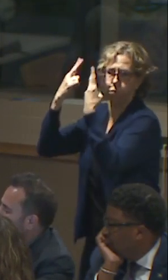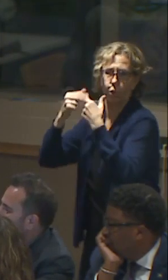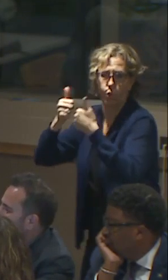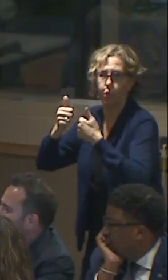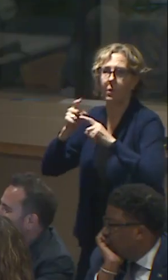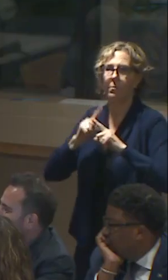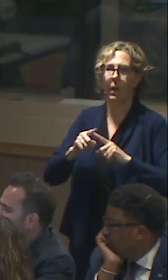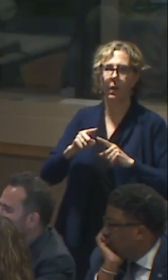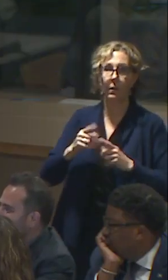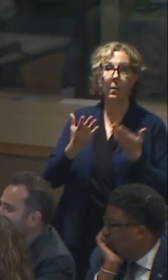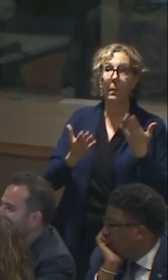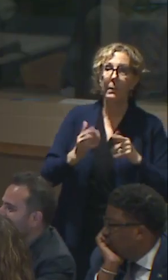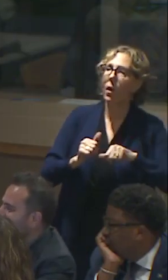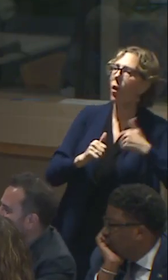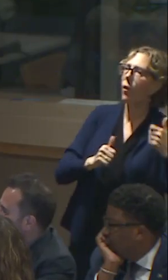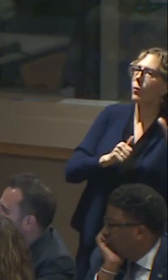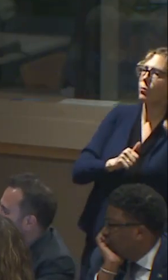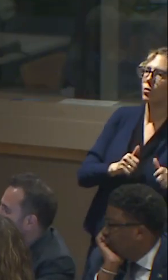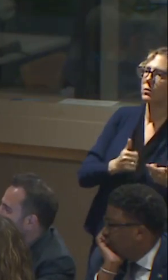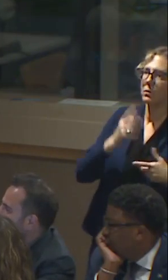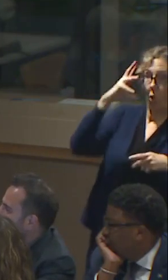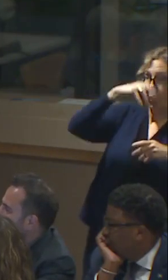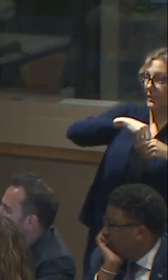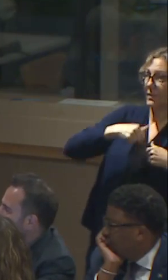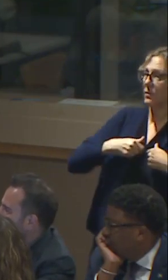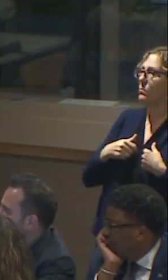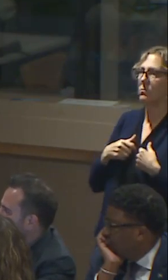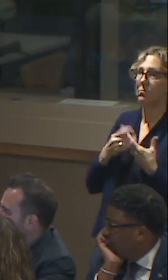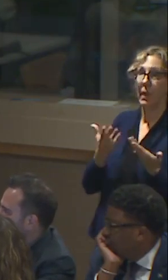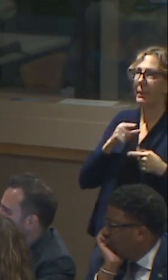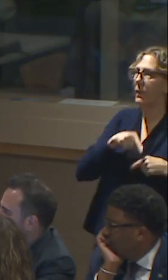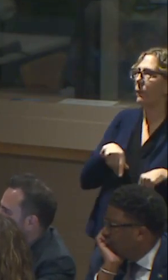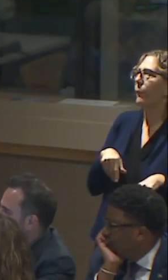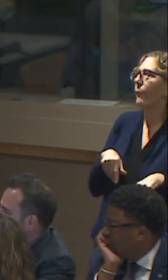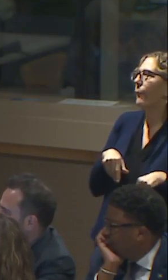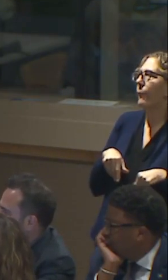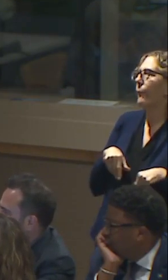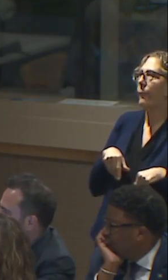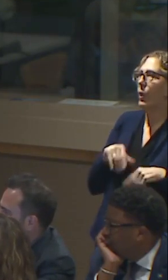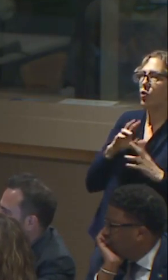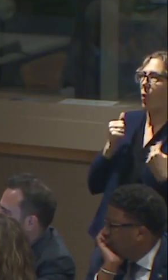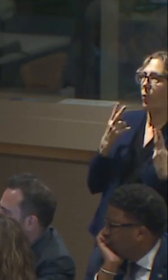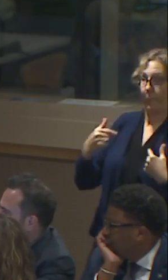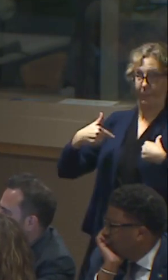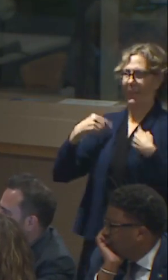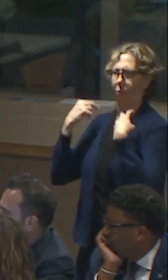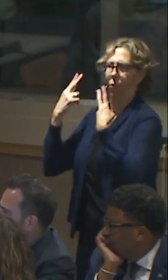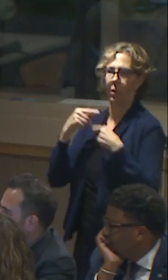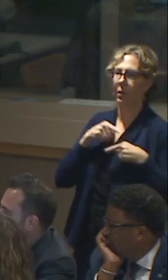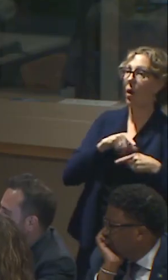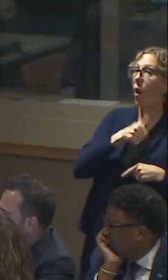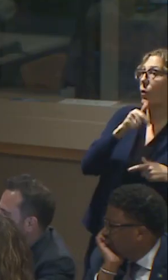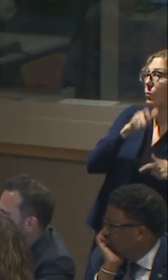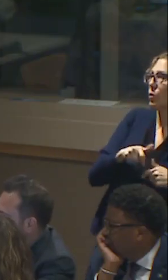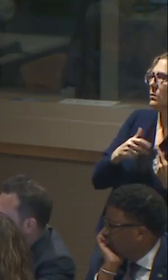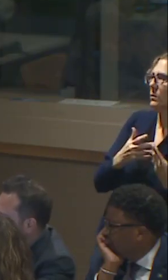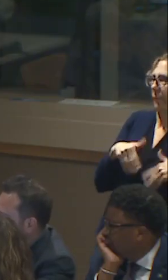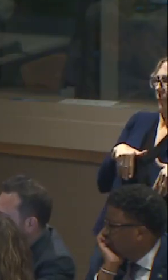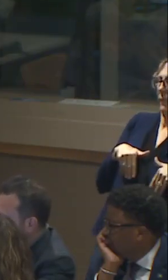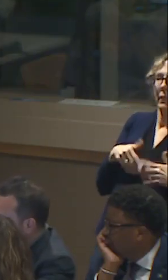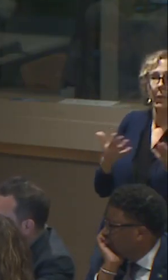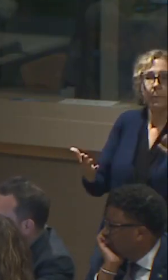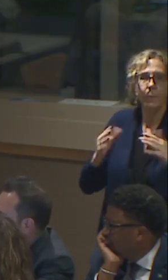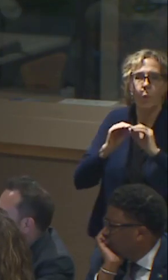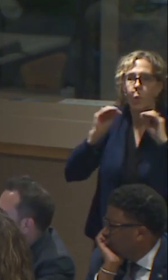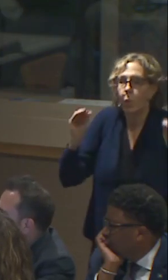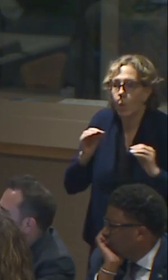the other end of that bell curve. We think of autism as less. I'm too much of everything. What if I didn't have this skill set? What